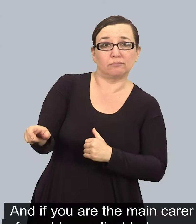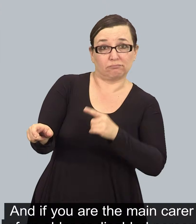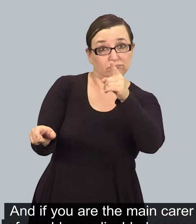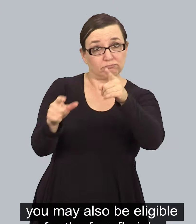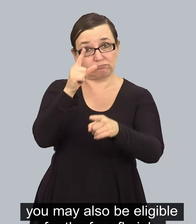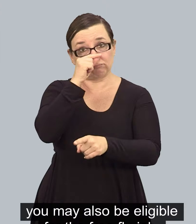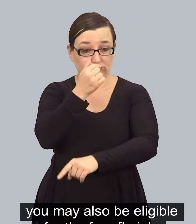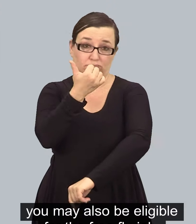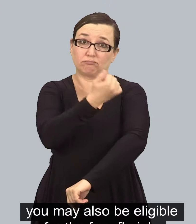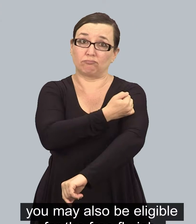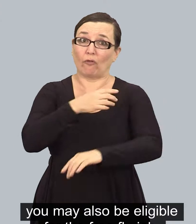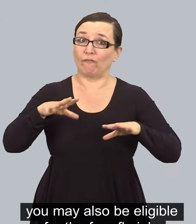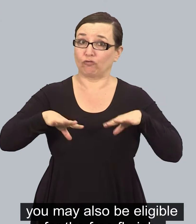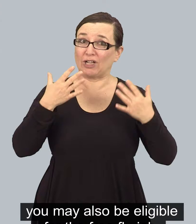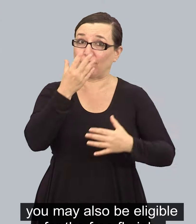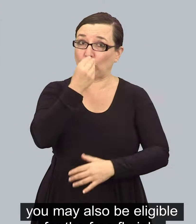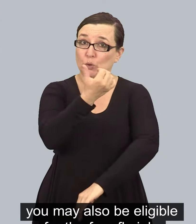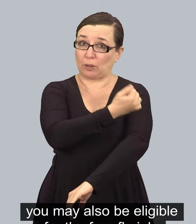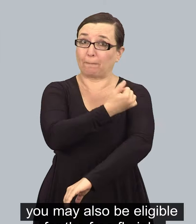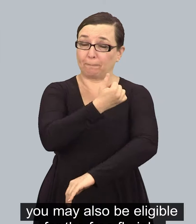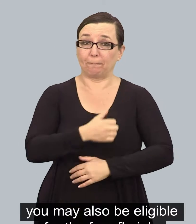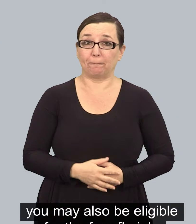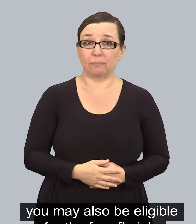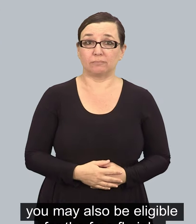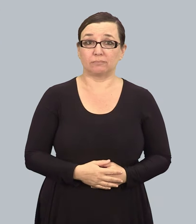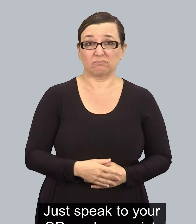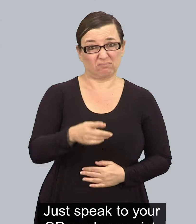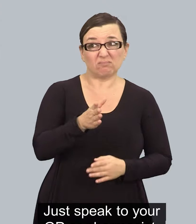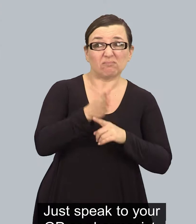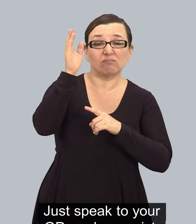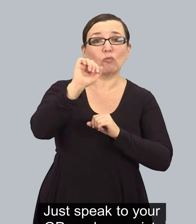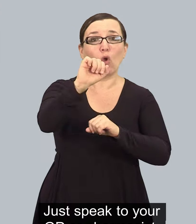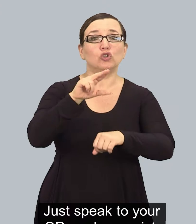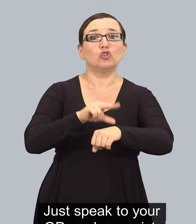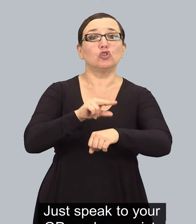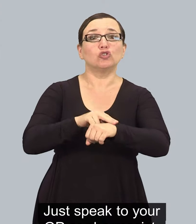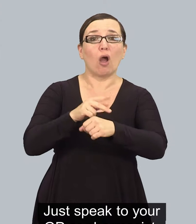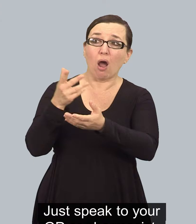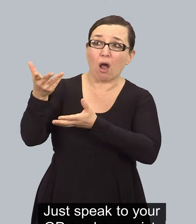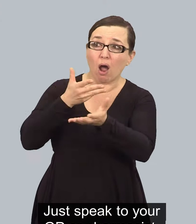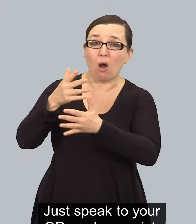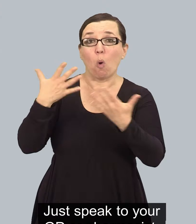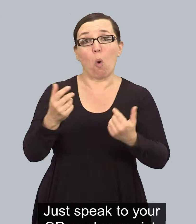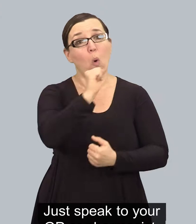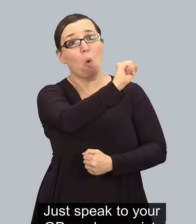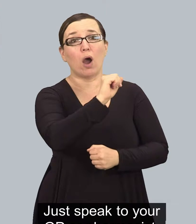you may also be eligible for the free flu jab. Just speak to your GP or pharmacist.